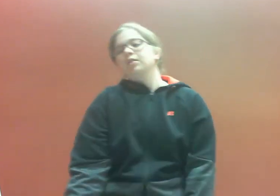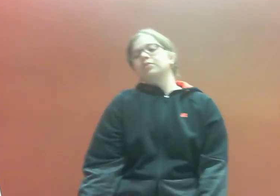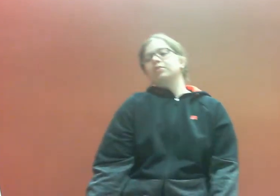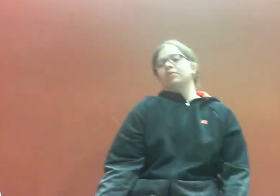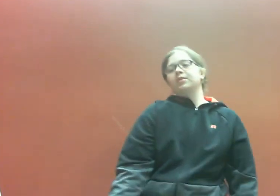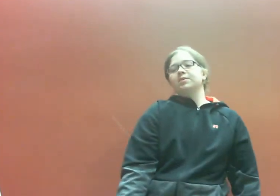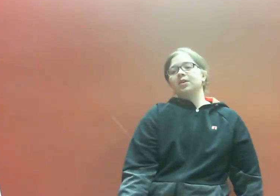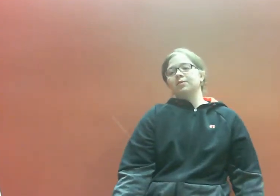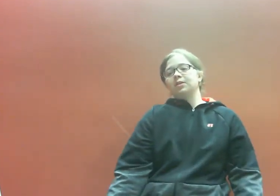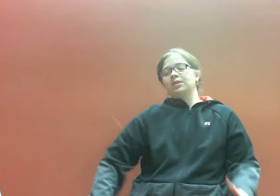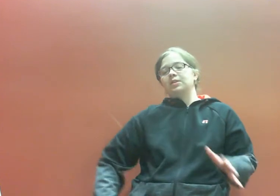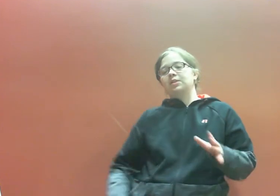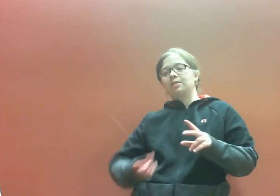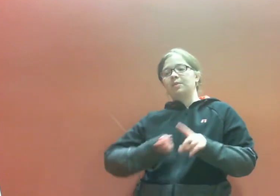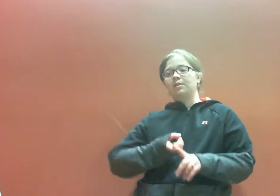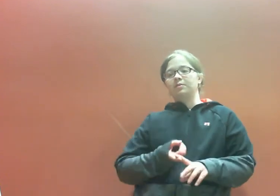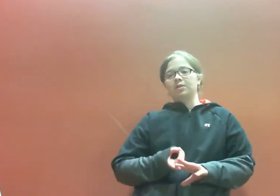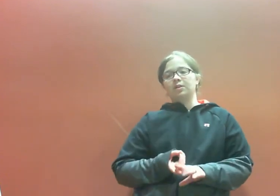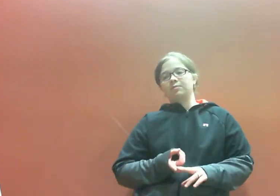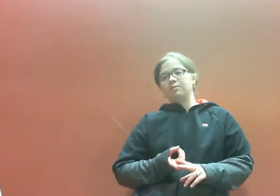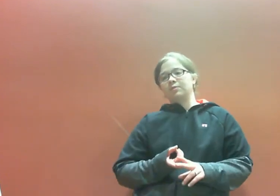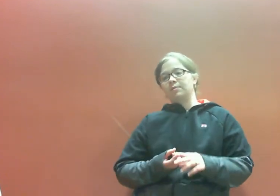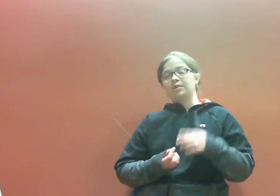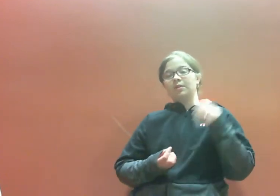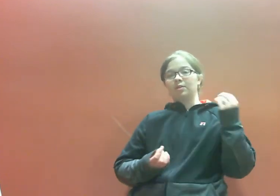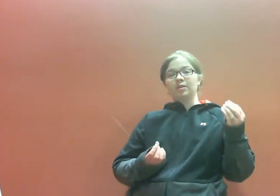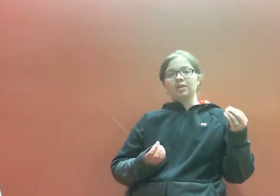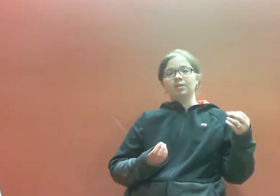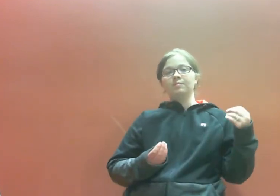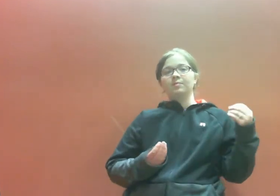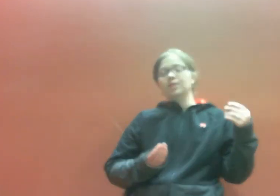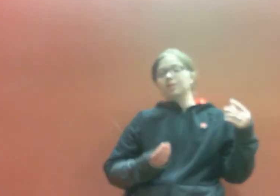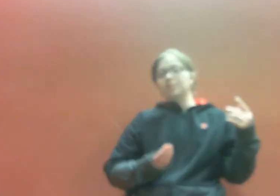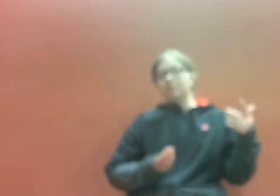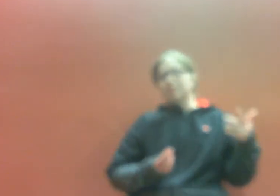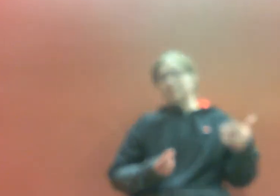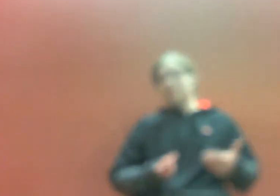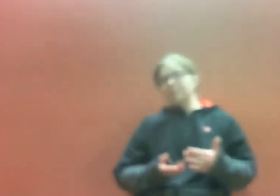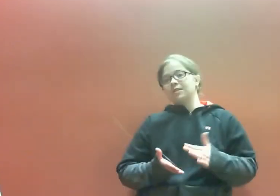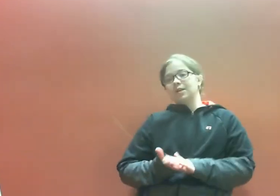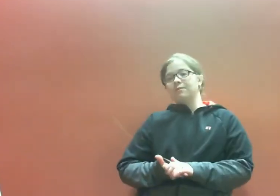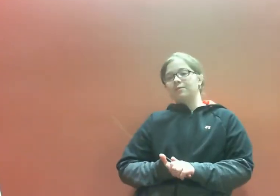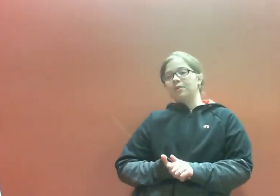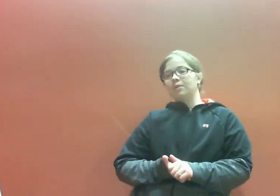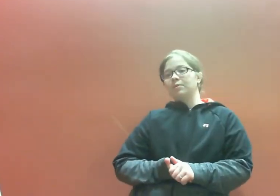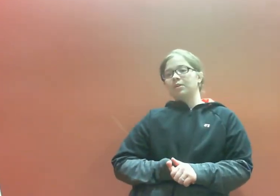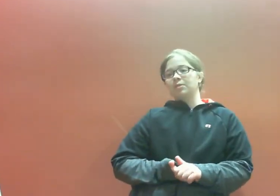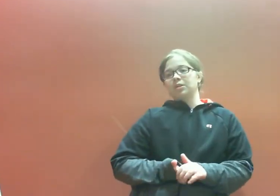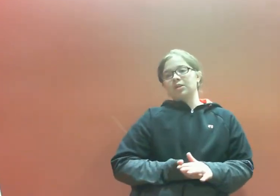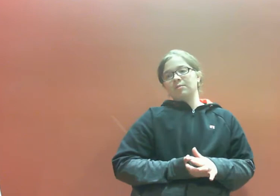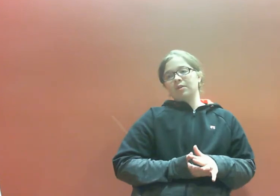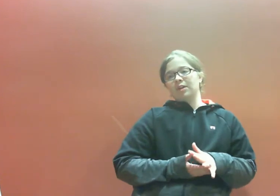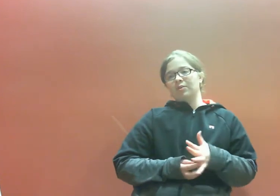So the first part we're going to talk about the human ear. It's going to start on slide 4. We're going to be talking about the outer